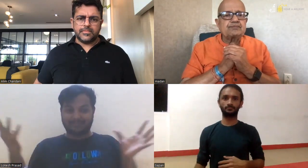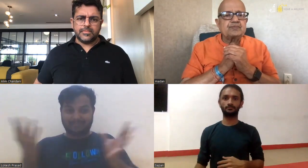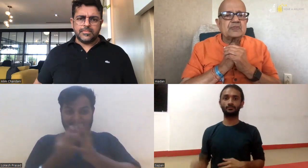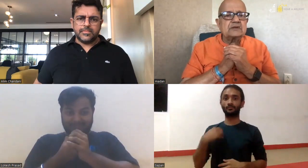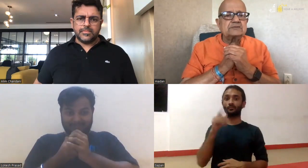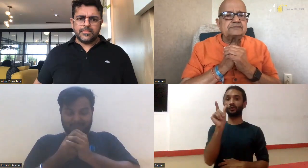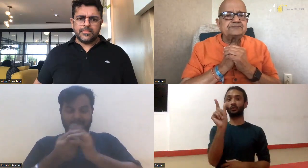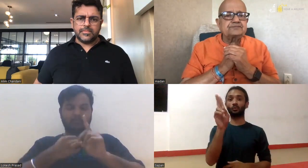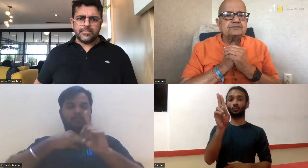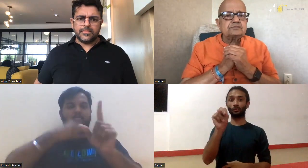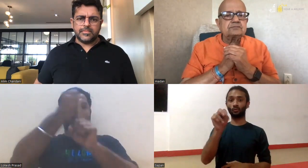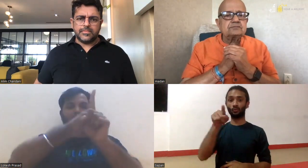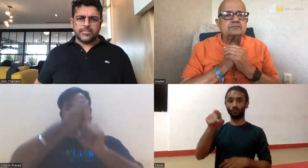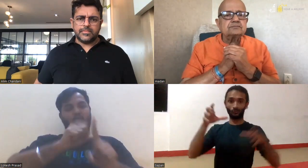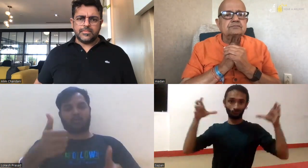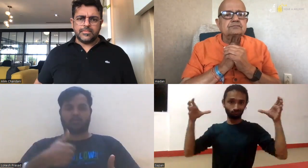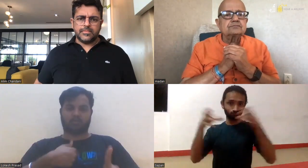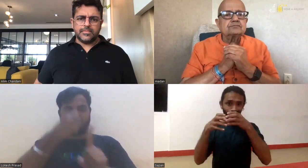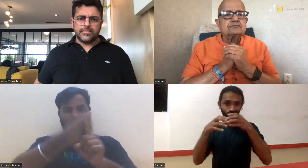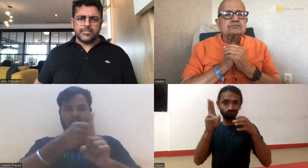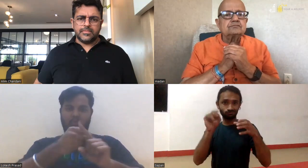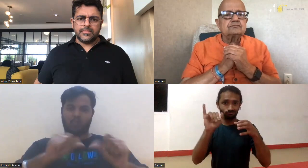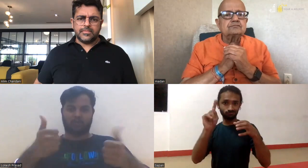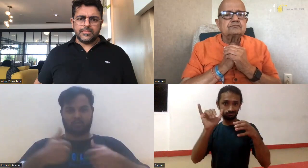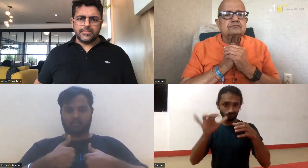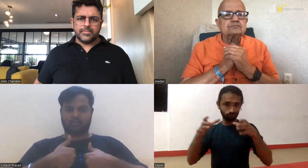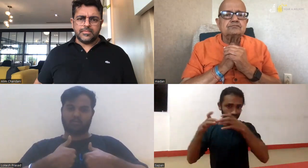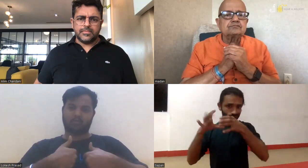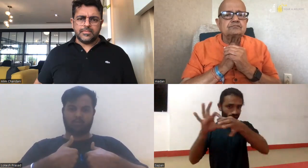outside, like protesting or,